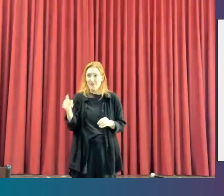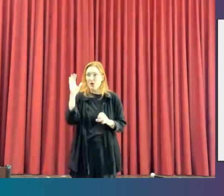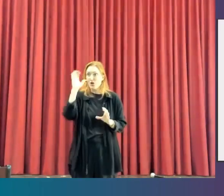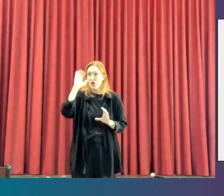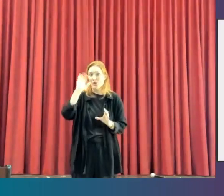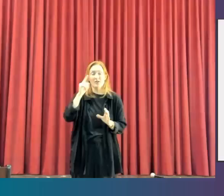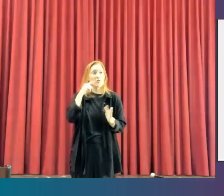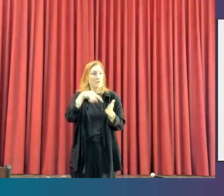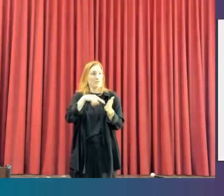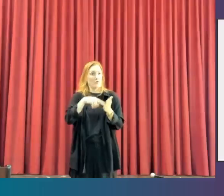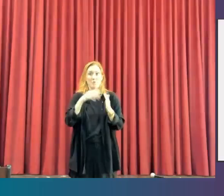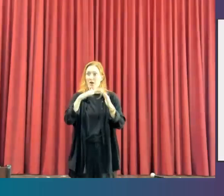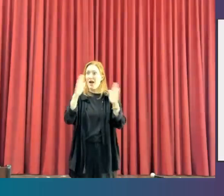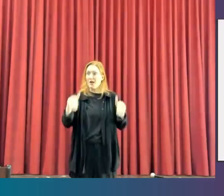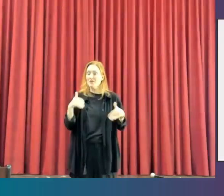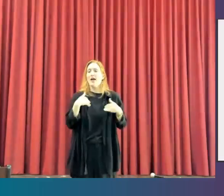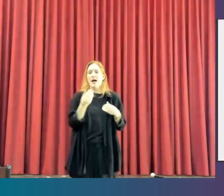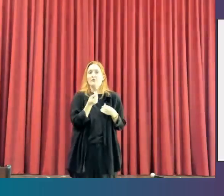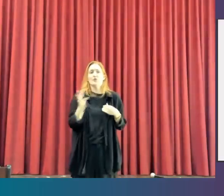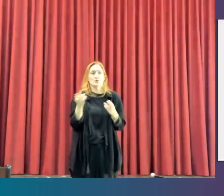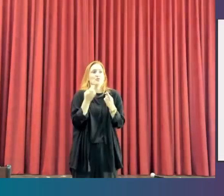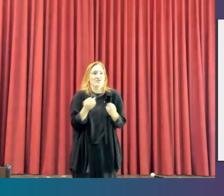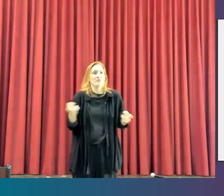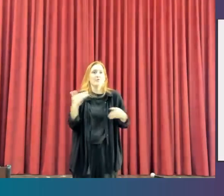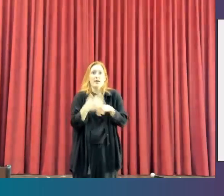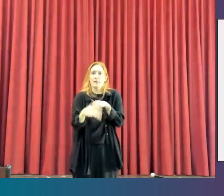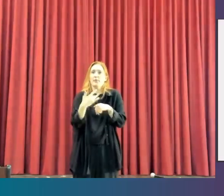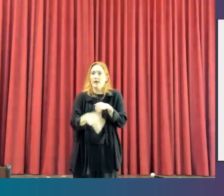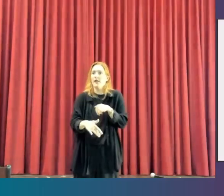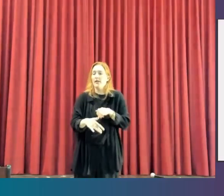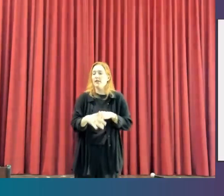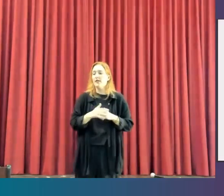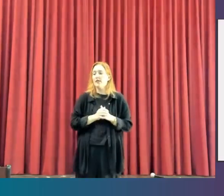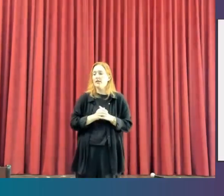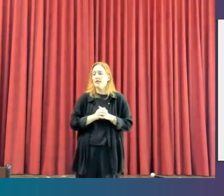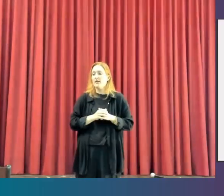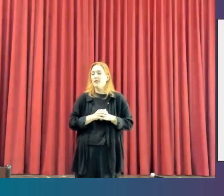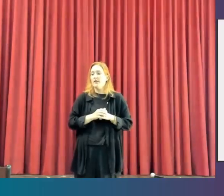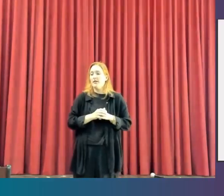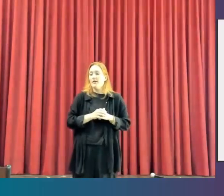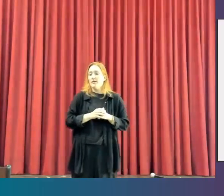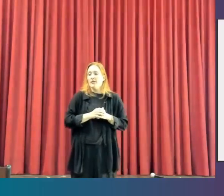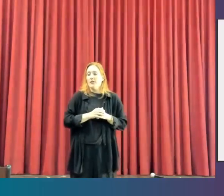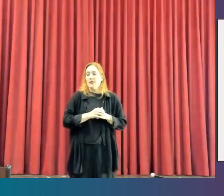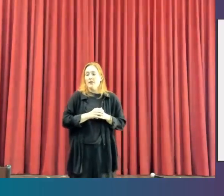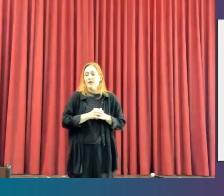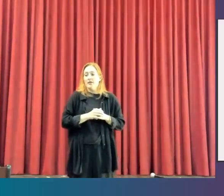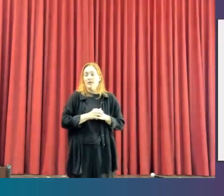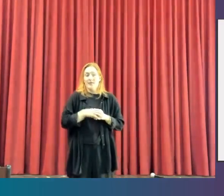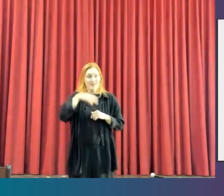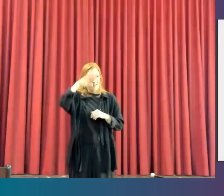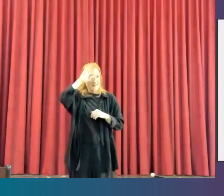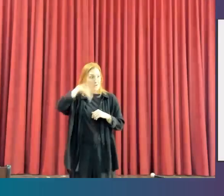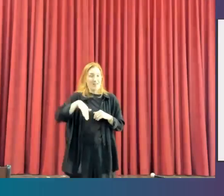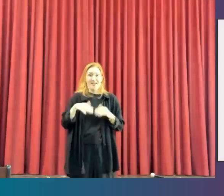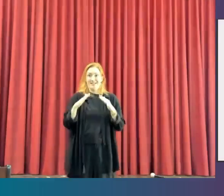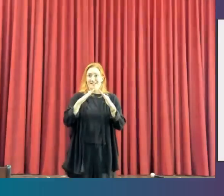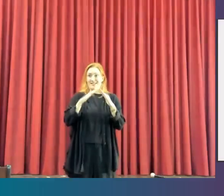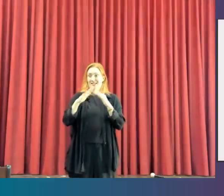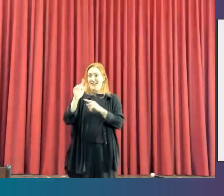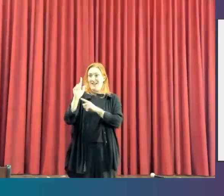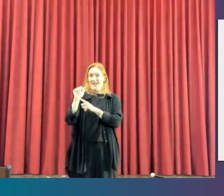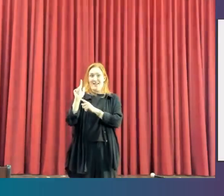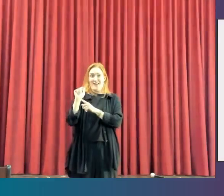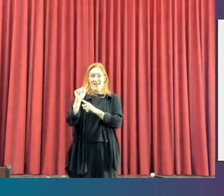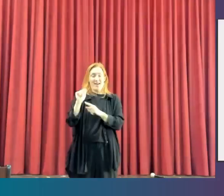There are a few resources that you have, okay? So one of them is that the City of LA has an